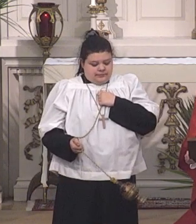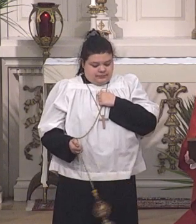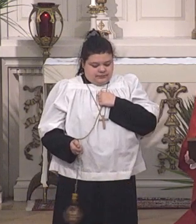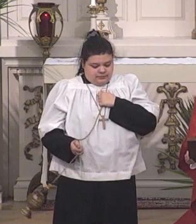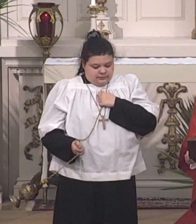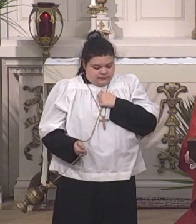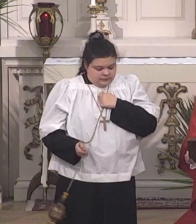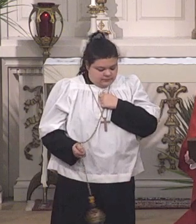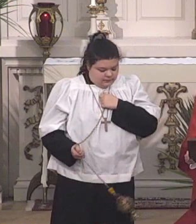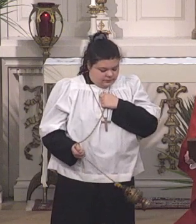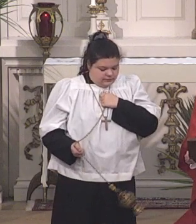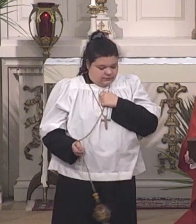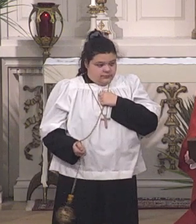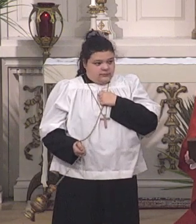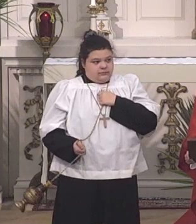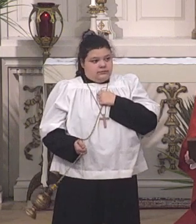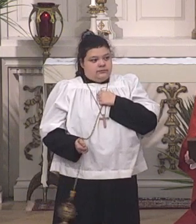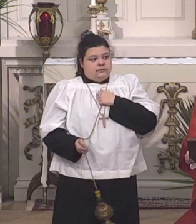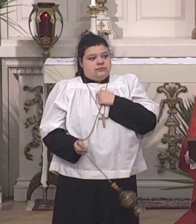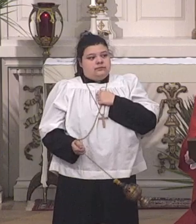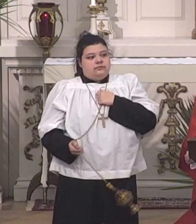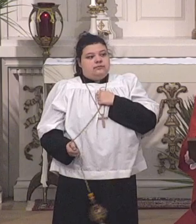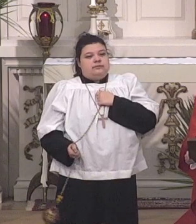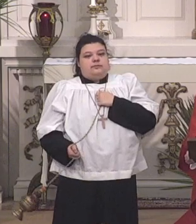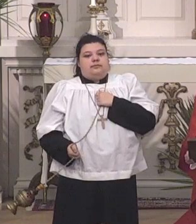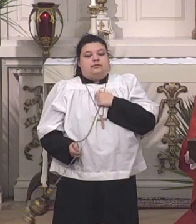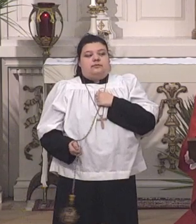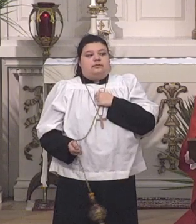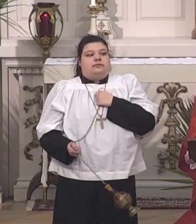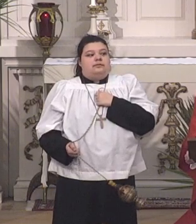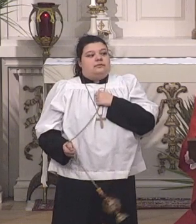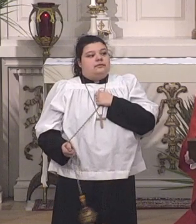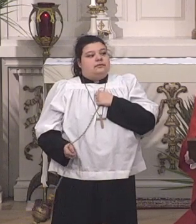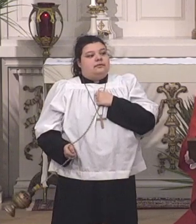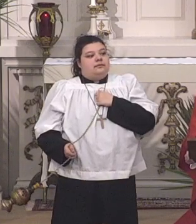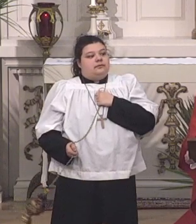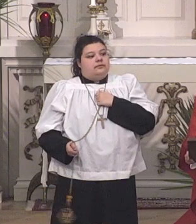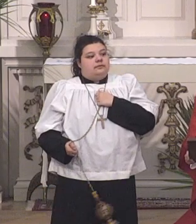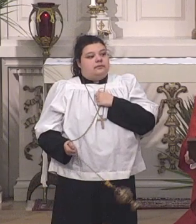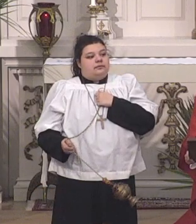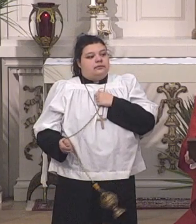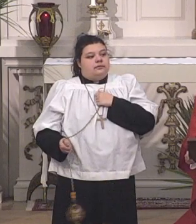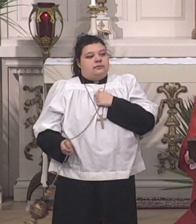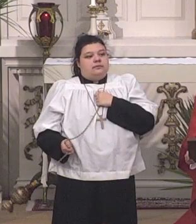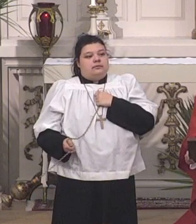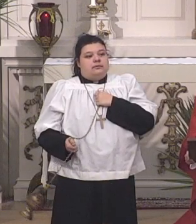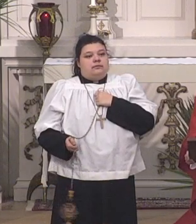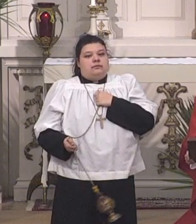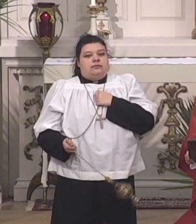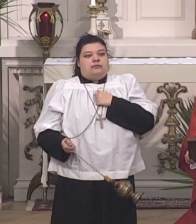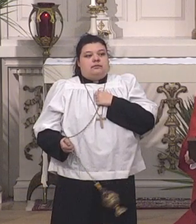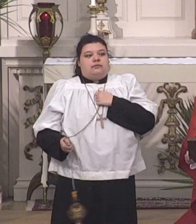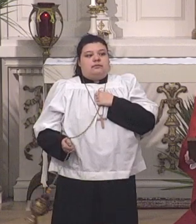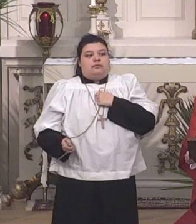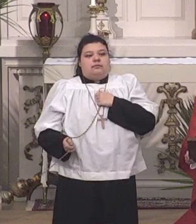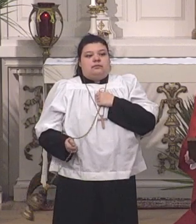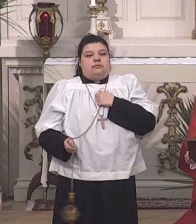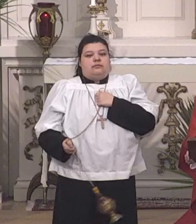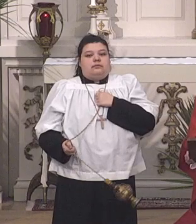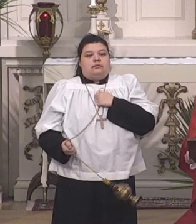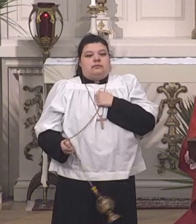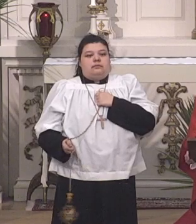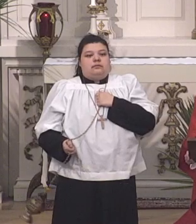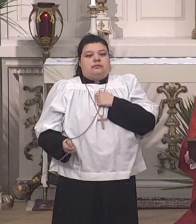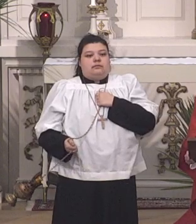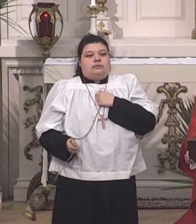place in 2 days' time. So the chief priests and the scribes were seeking